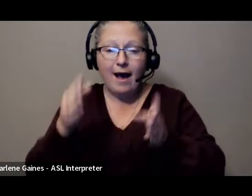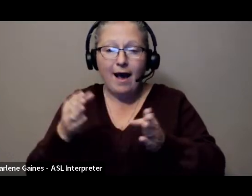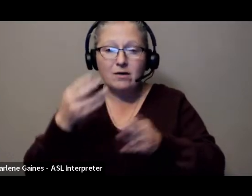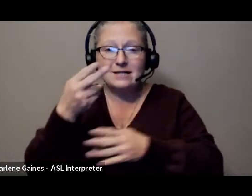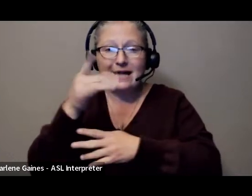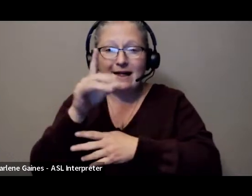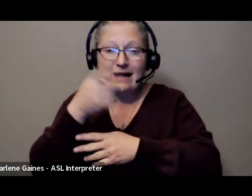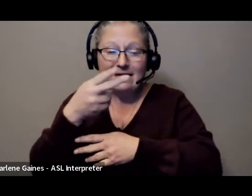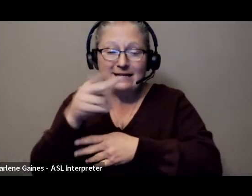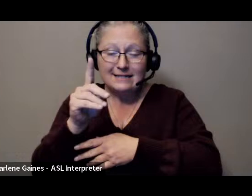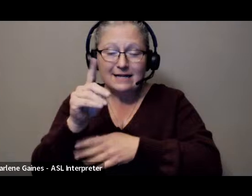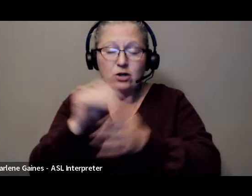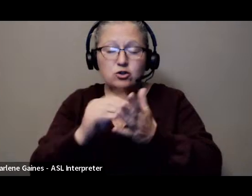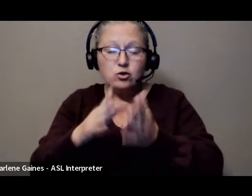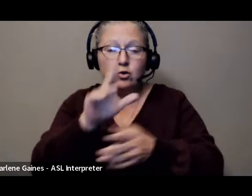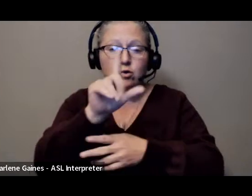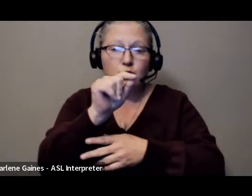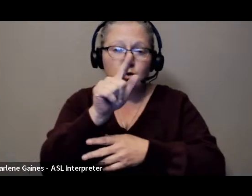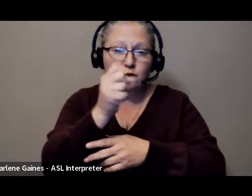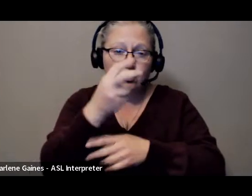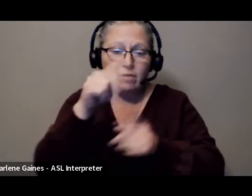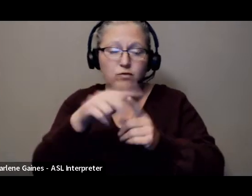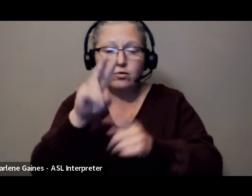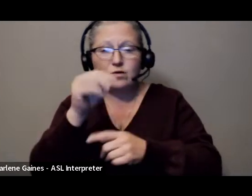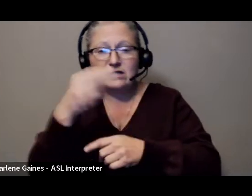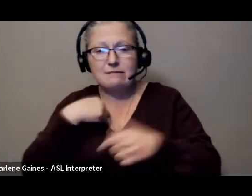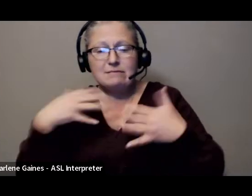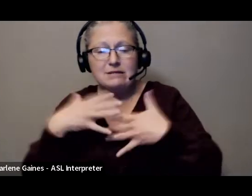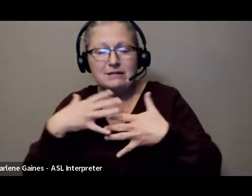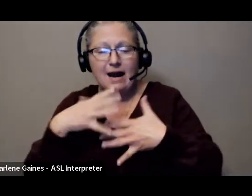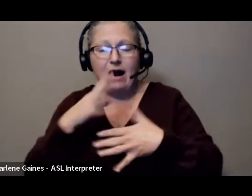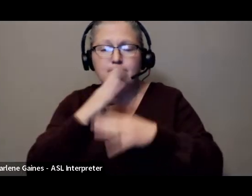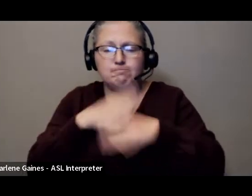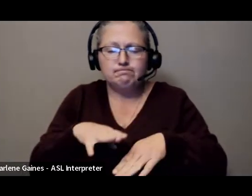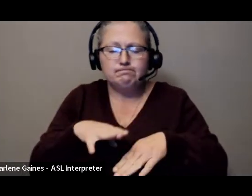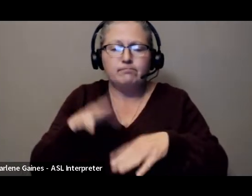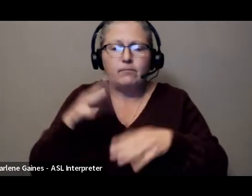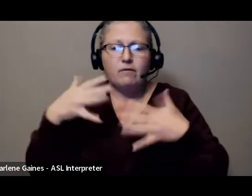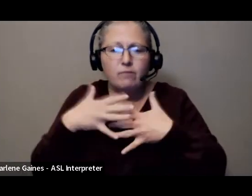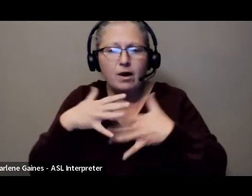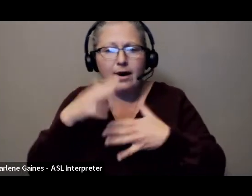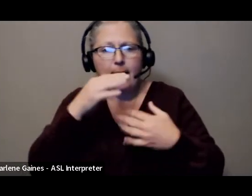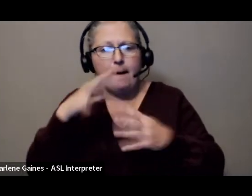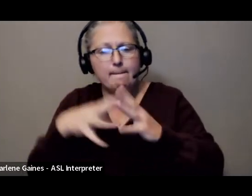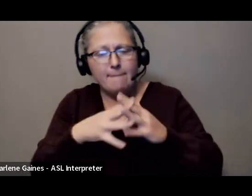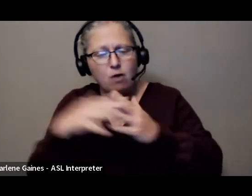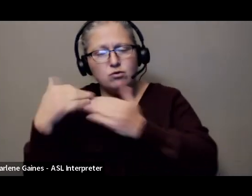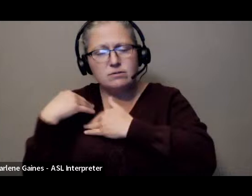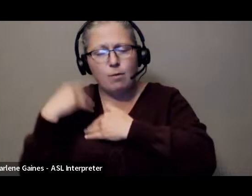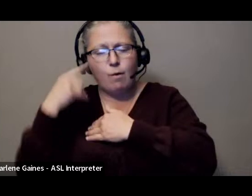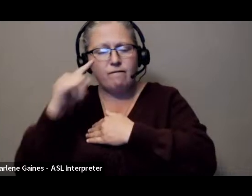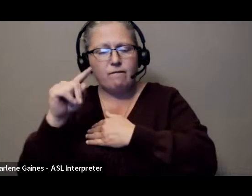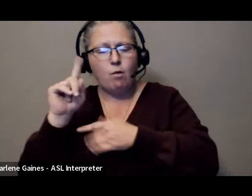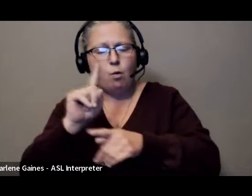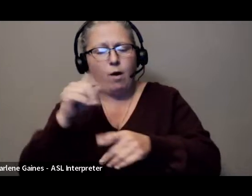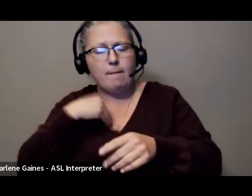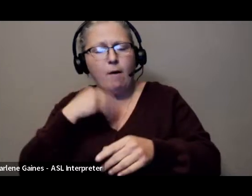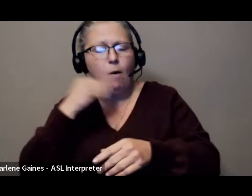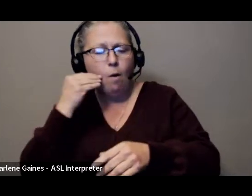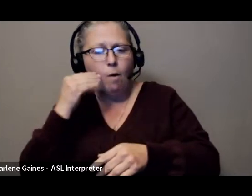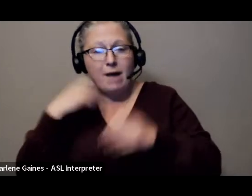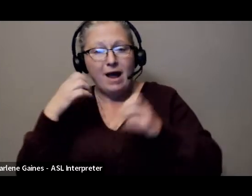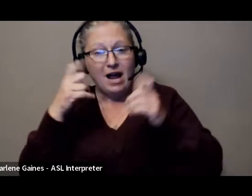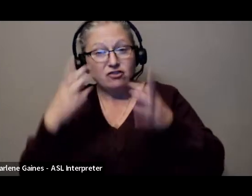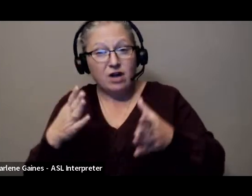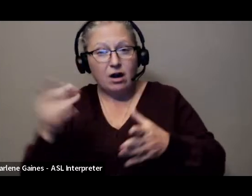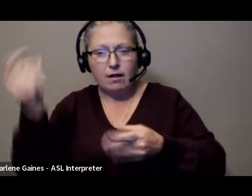from 2012 to 2016, I was scared into silence to speak about the horrors America is responsible for in our homelands. And as an educator, I'm constantly told it is